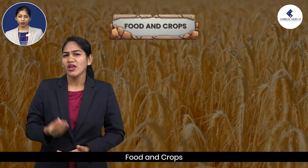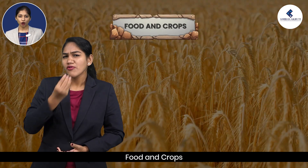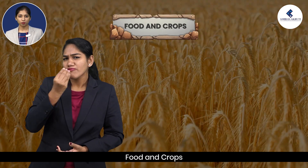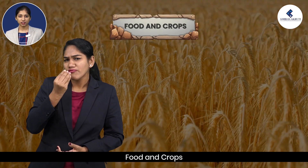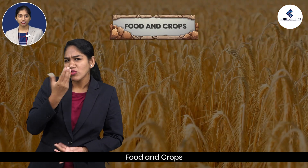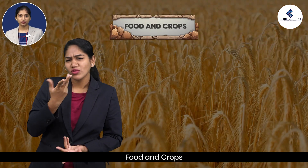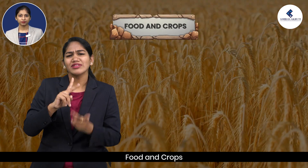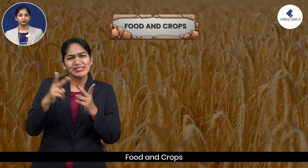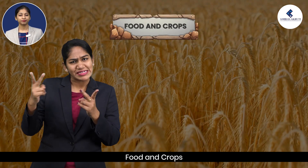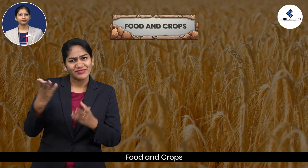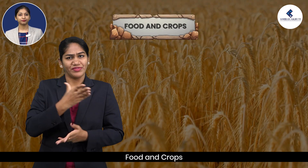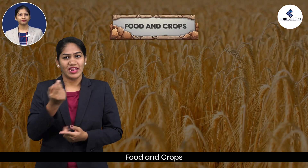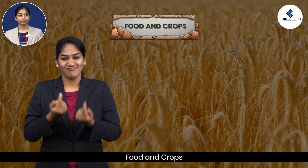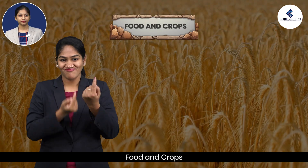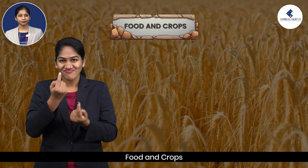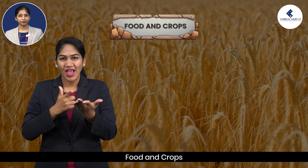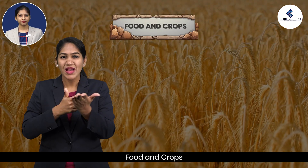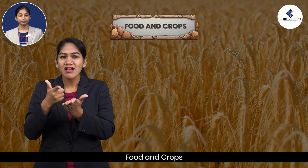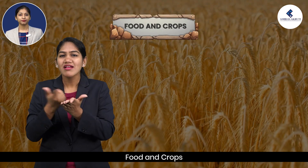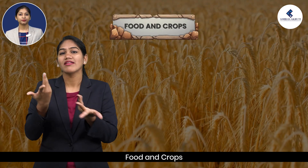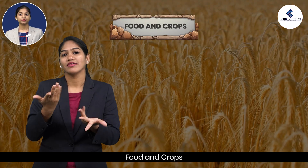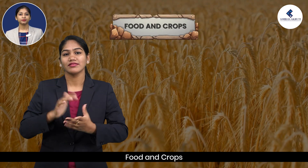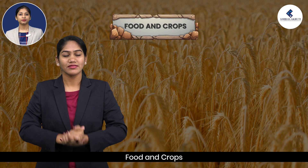Food and crops.